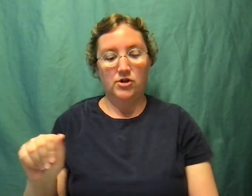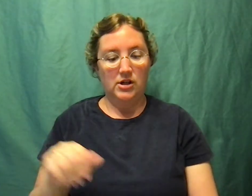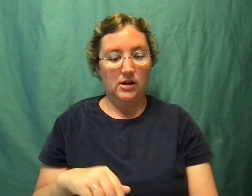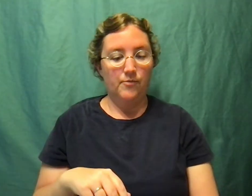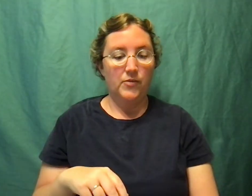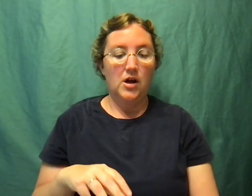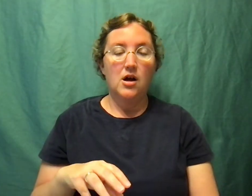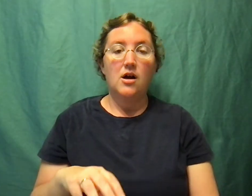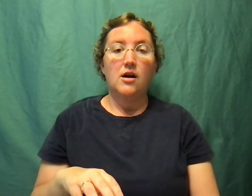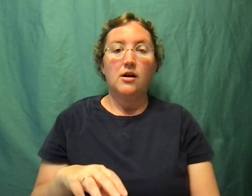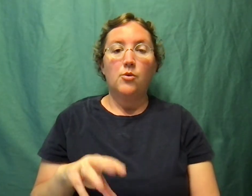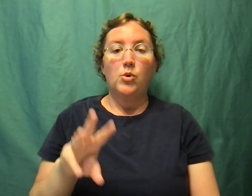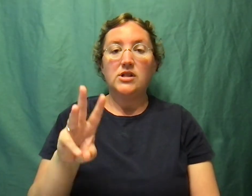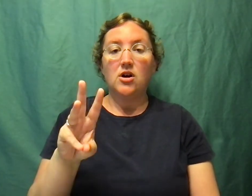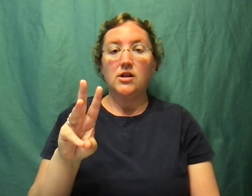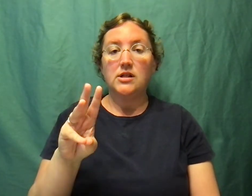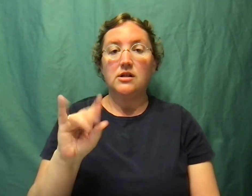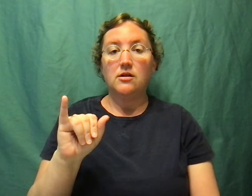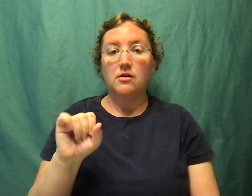Virginia. Wisconsin,